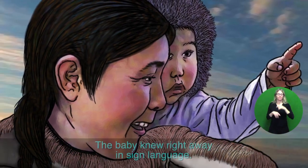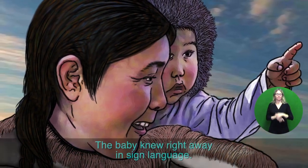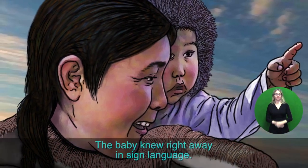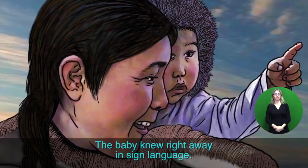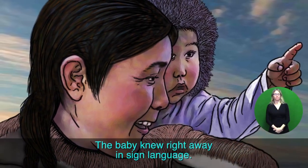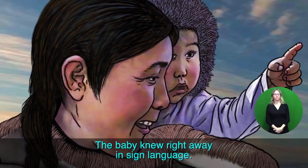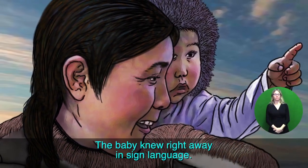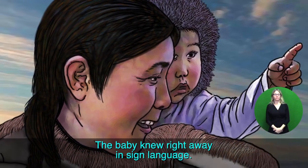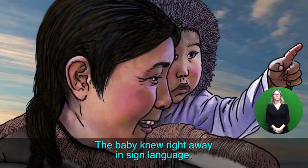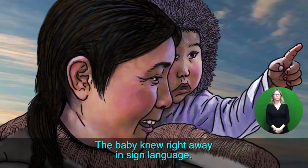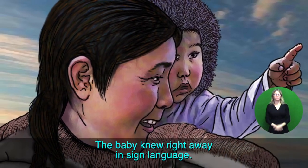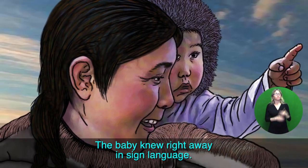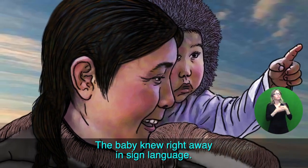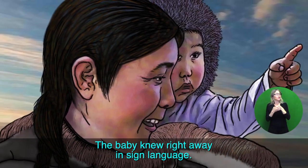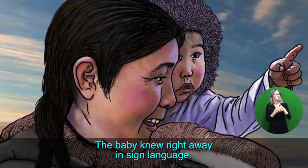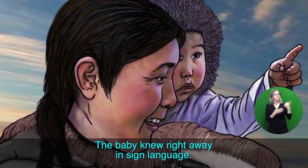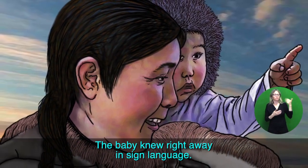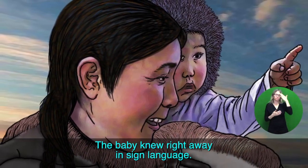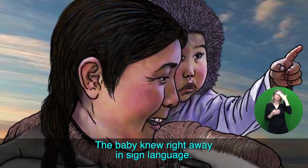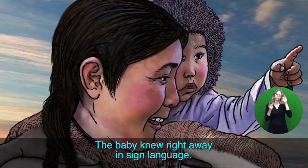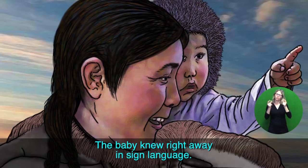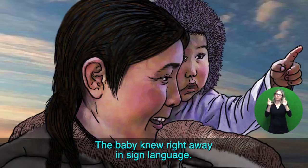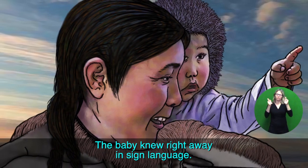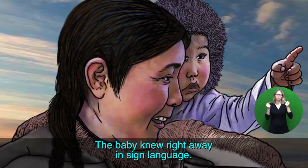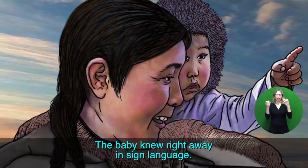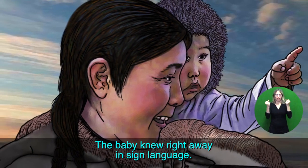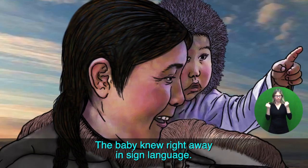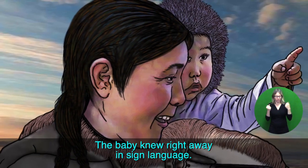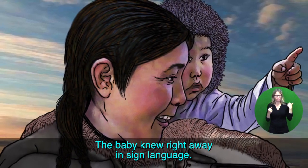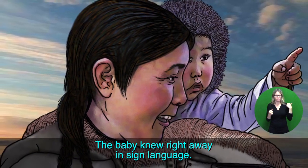baby learned right away in sign language.